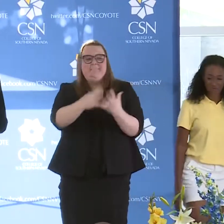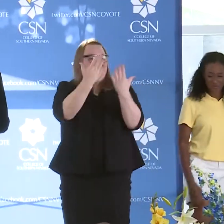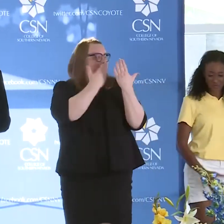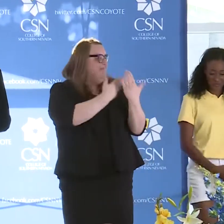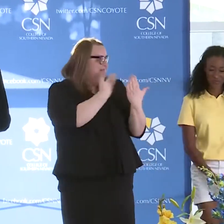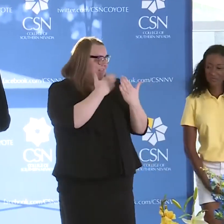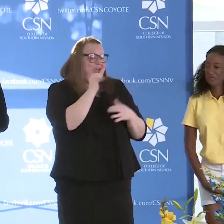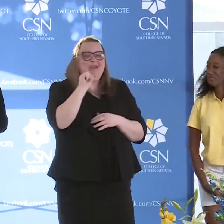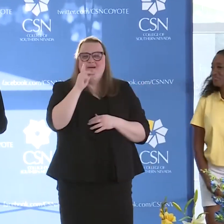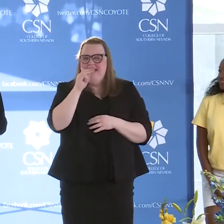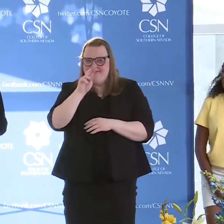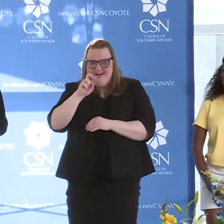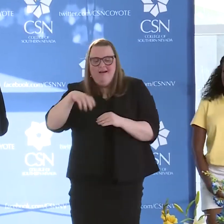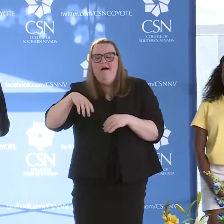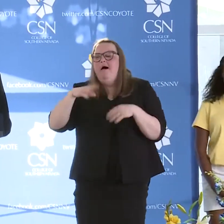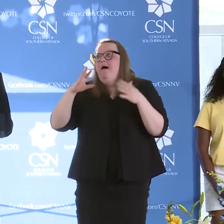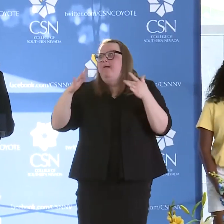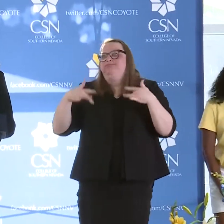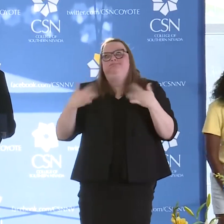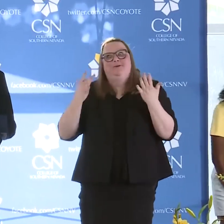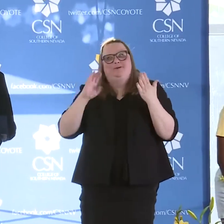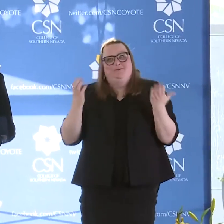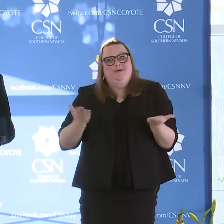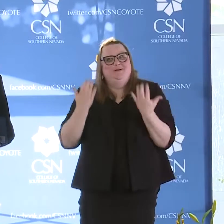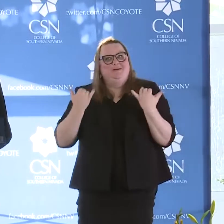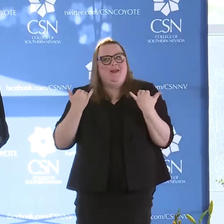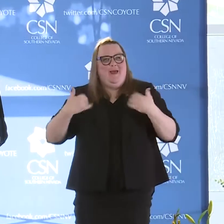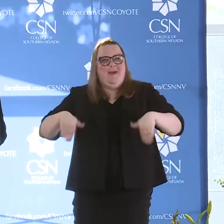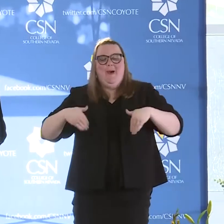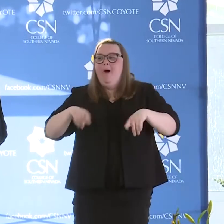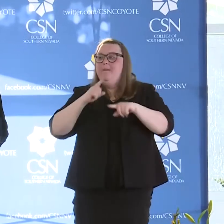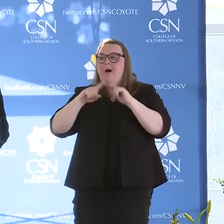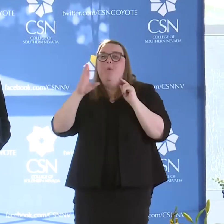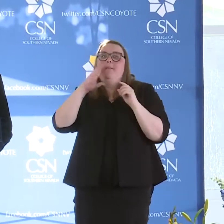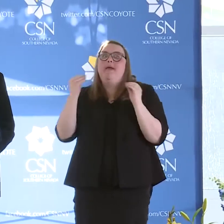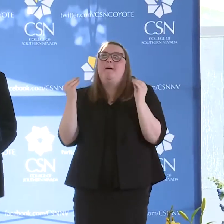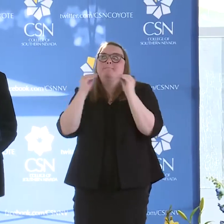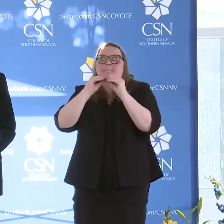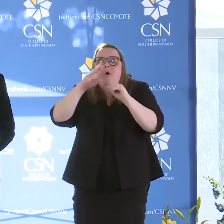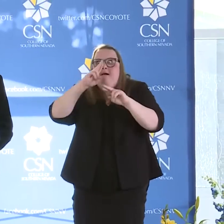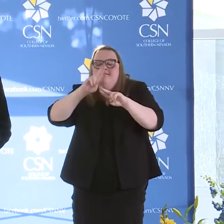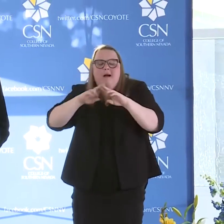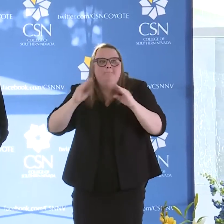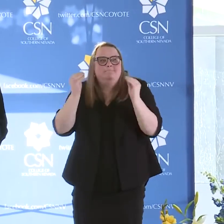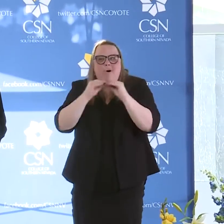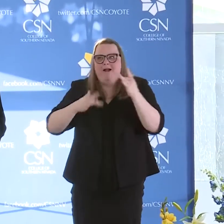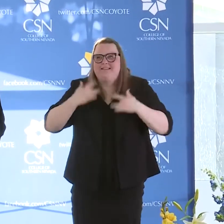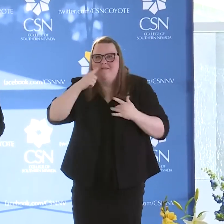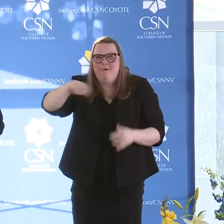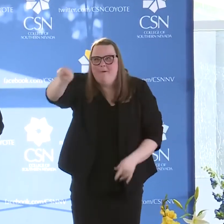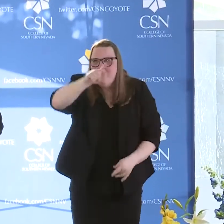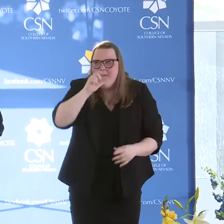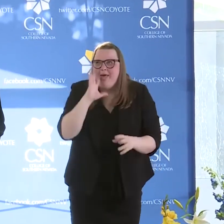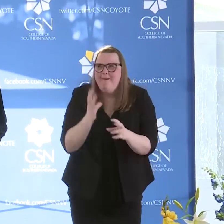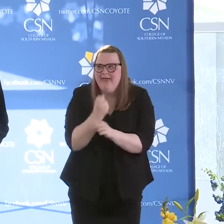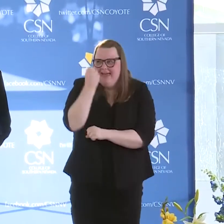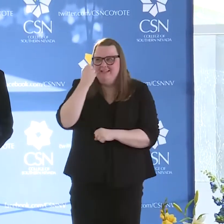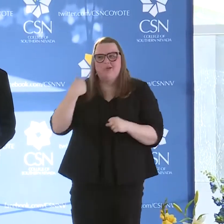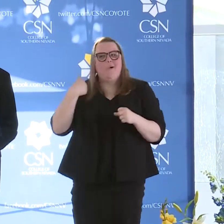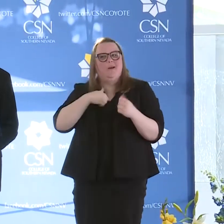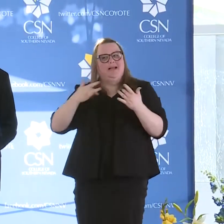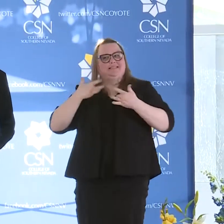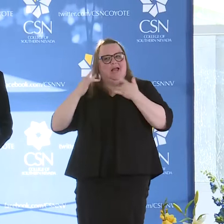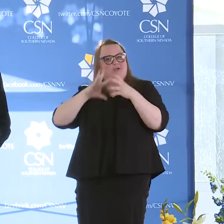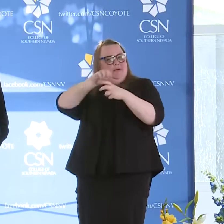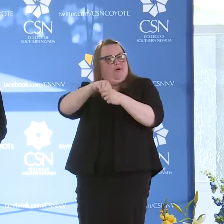Thank you. It is a real thrill to be here today, but it's going to be a bigger thrill for you folks out there. And we're excited to be part of this very,